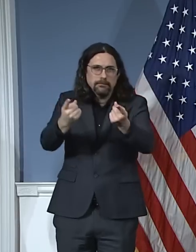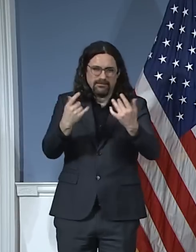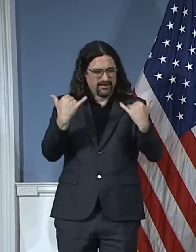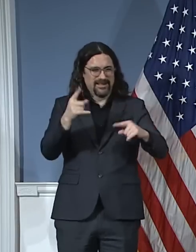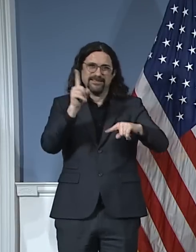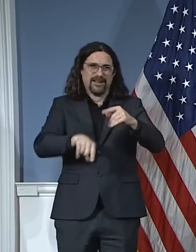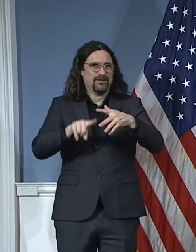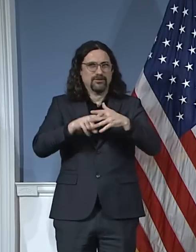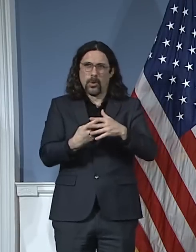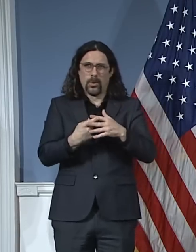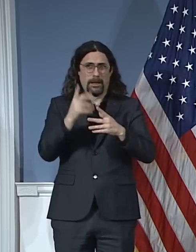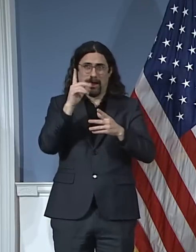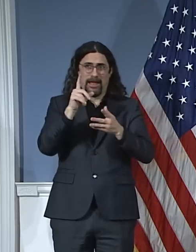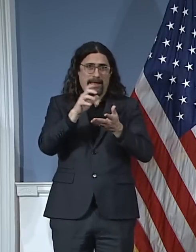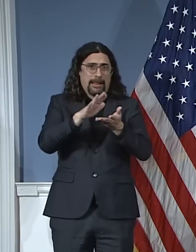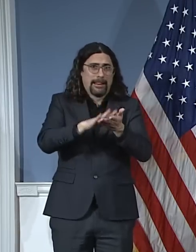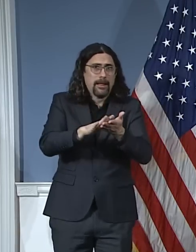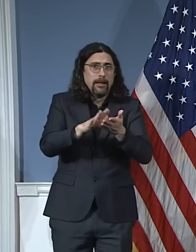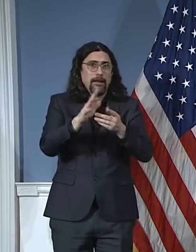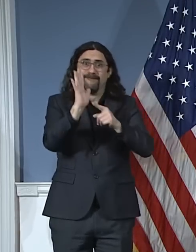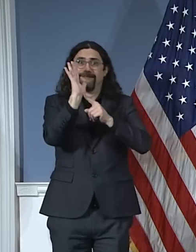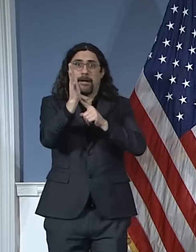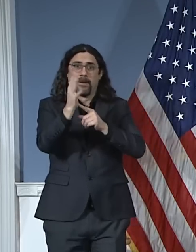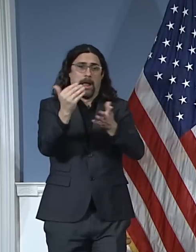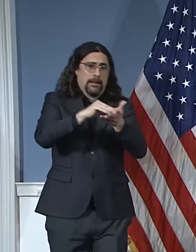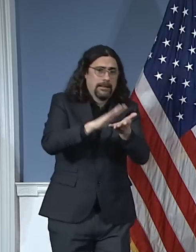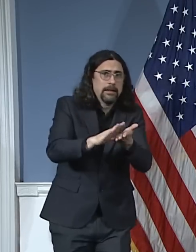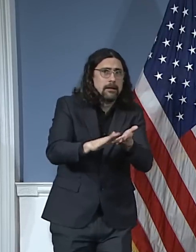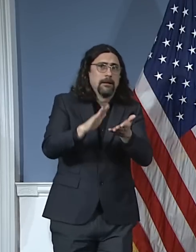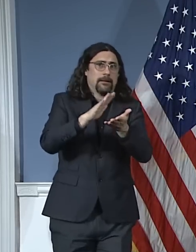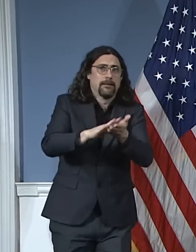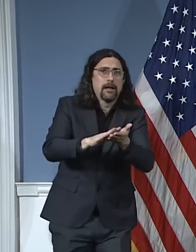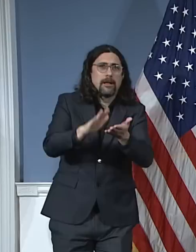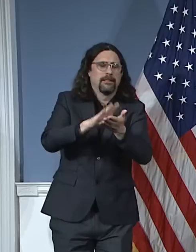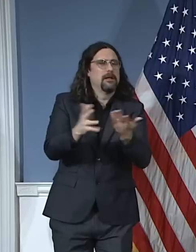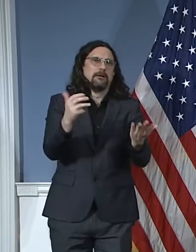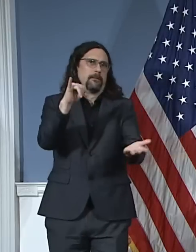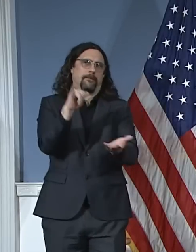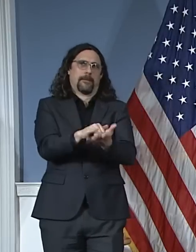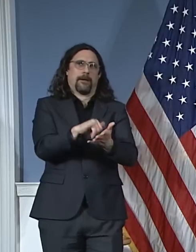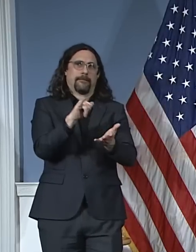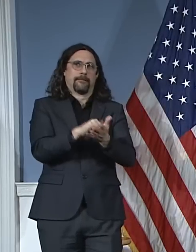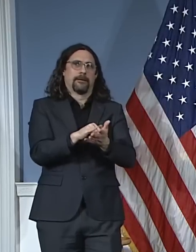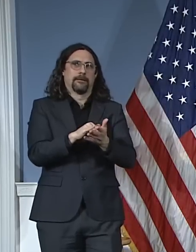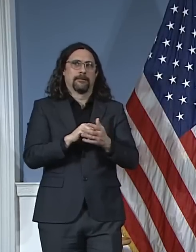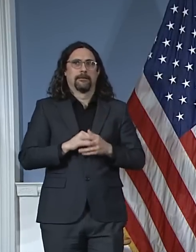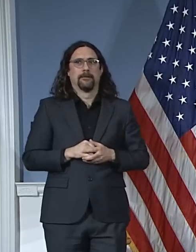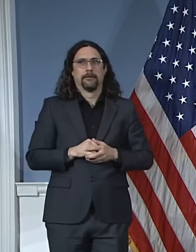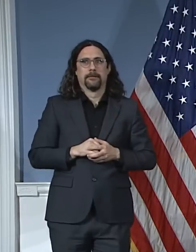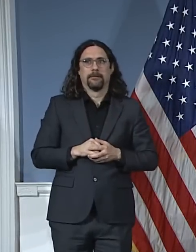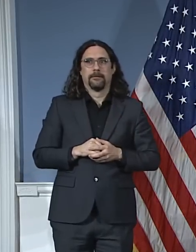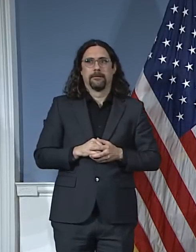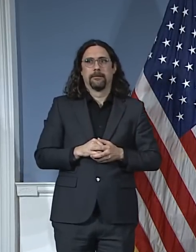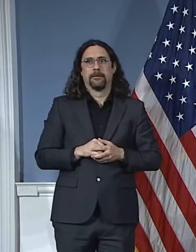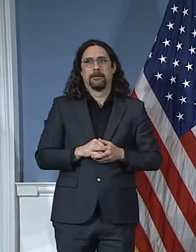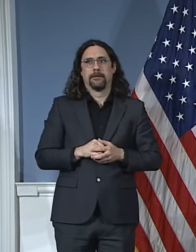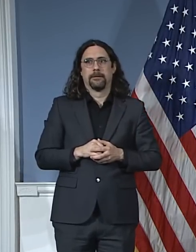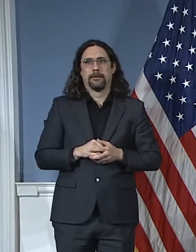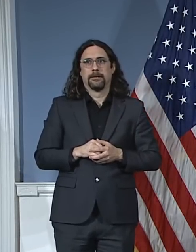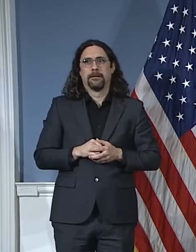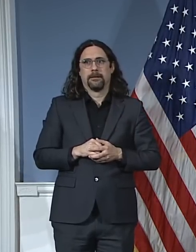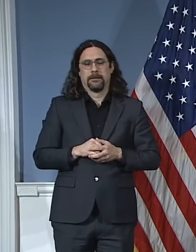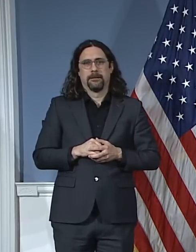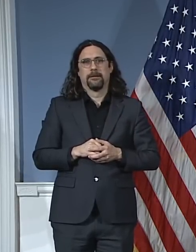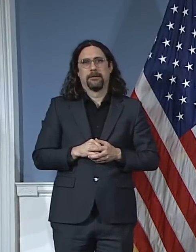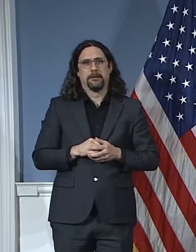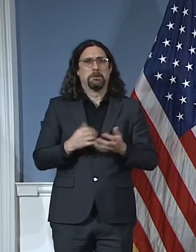equipment. You might say, I don't want to go to the playground. I just want my kids to run around in an open area. You parents have to make that decision.